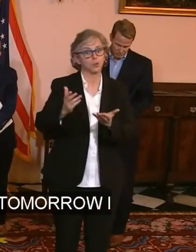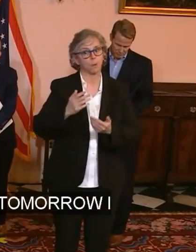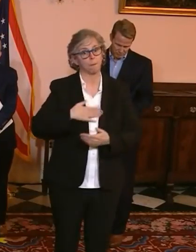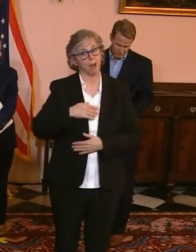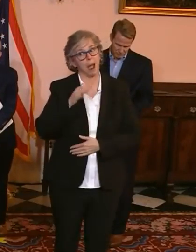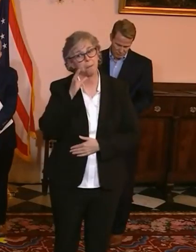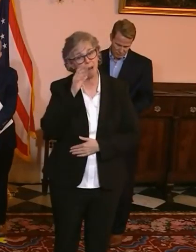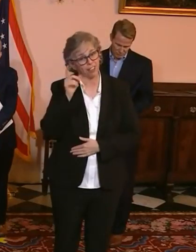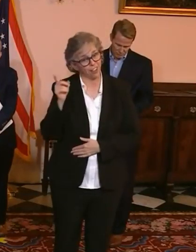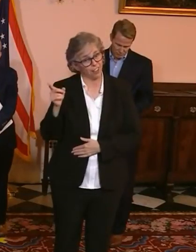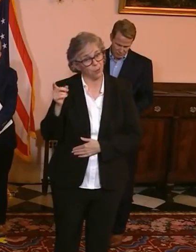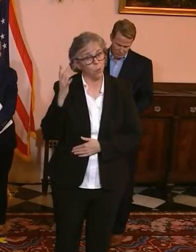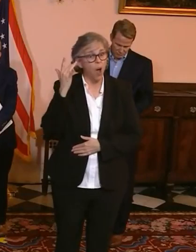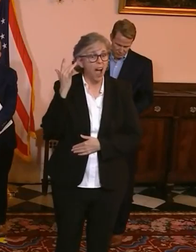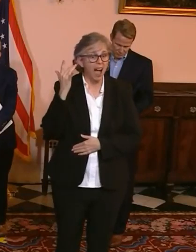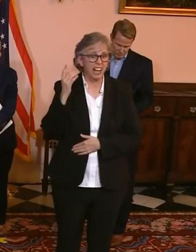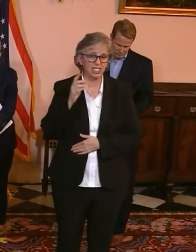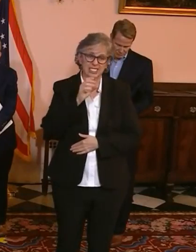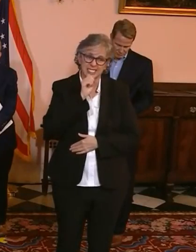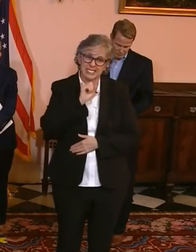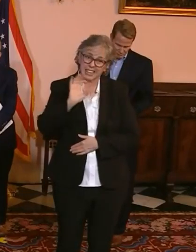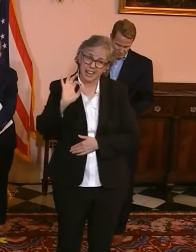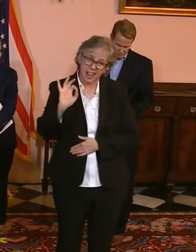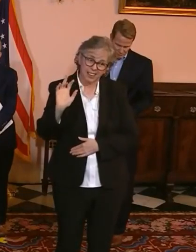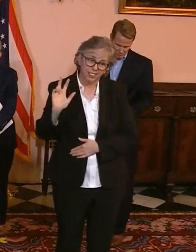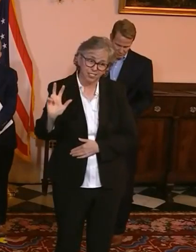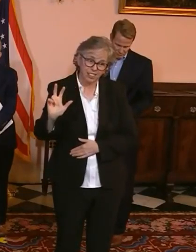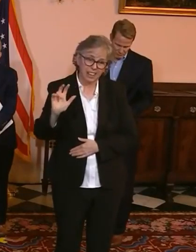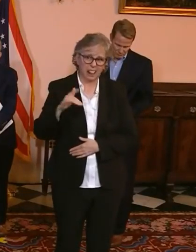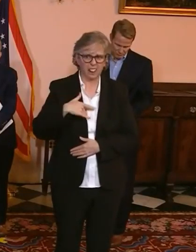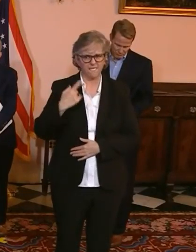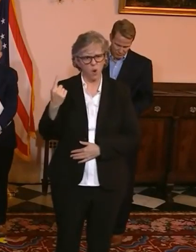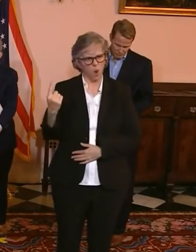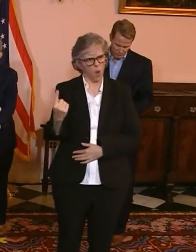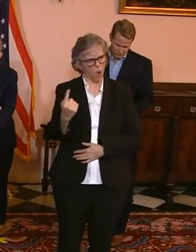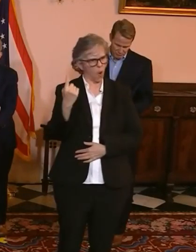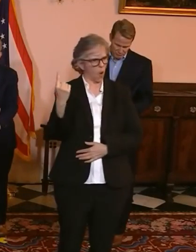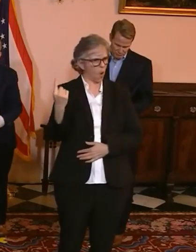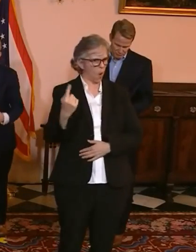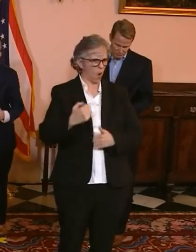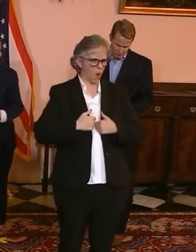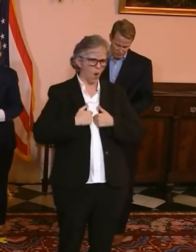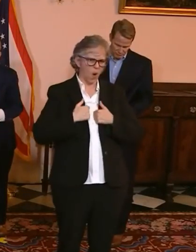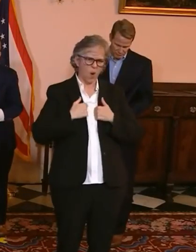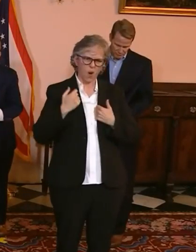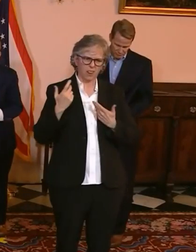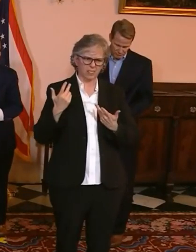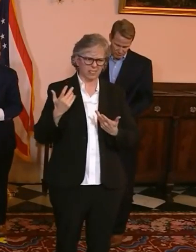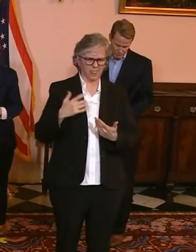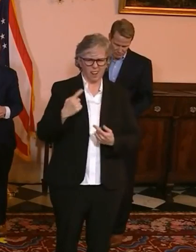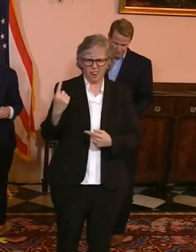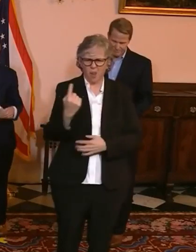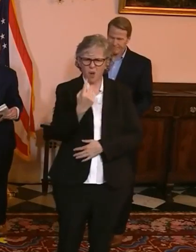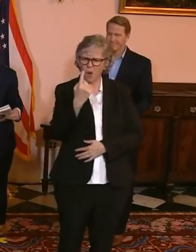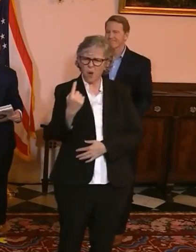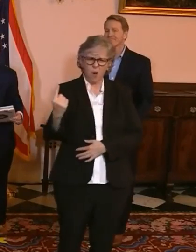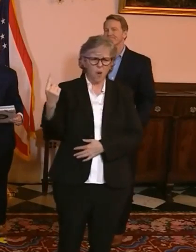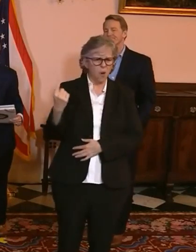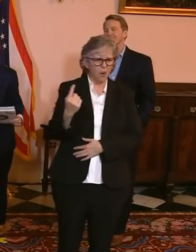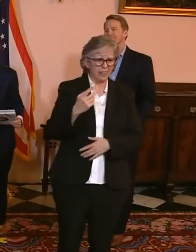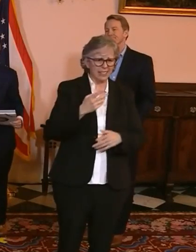home. But I think it's so important. She really does feel isolated now because the kids can't come to see her. And so,